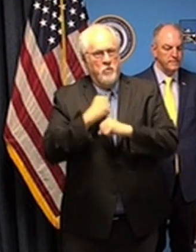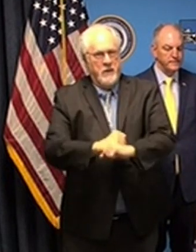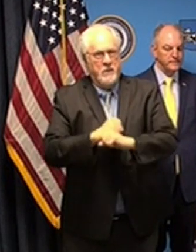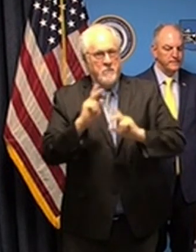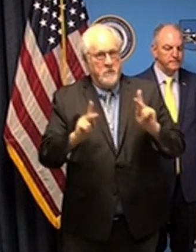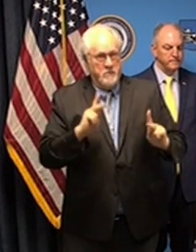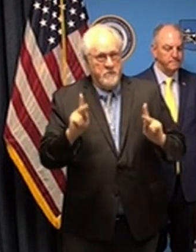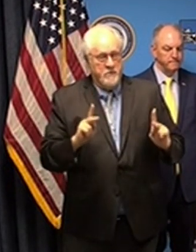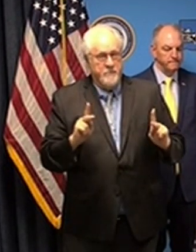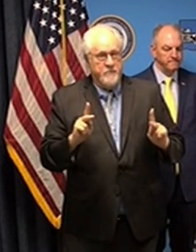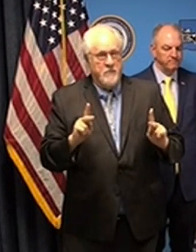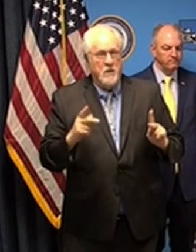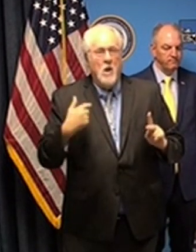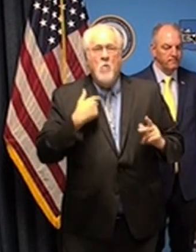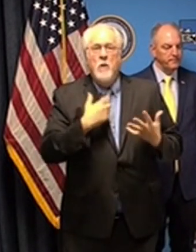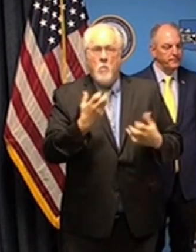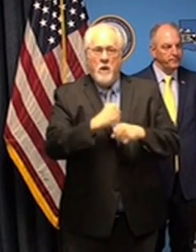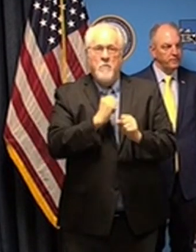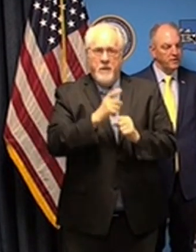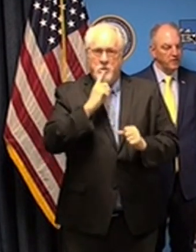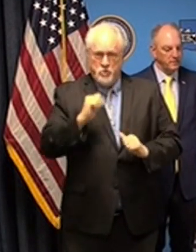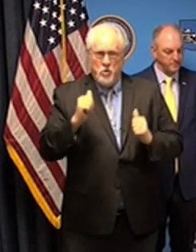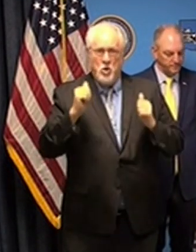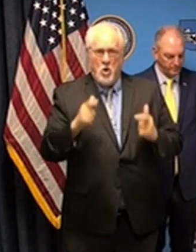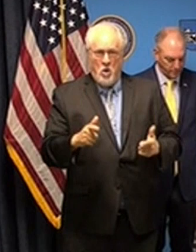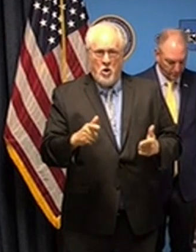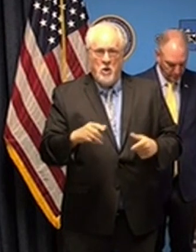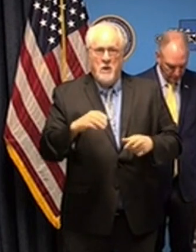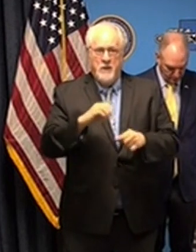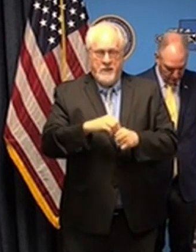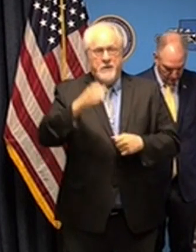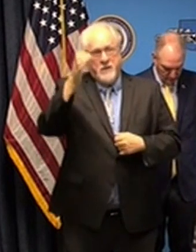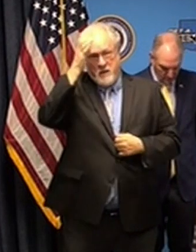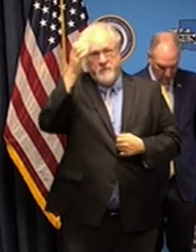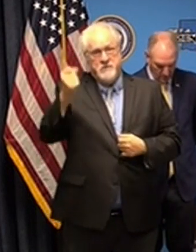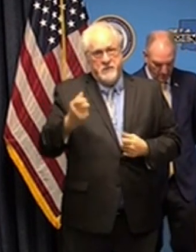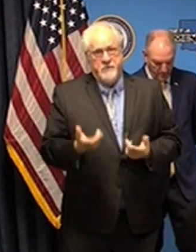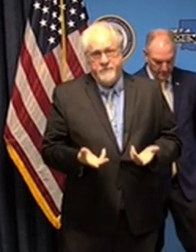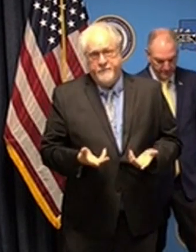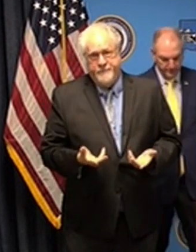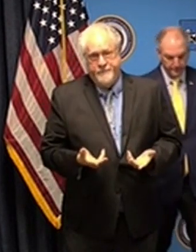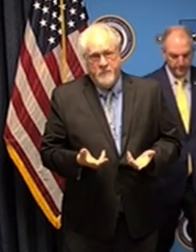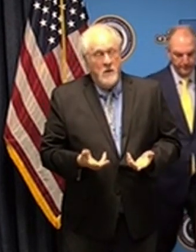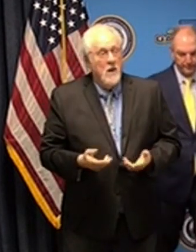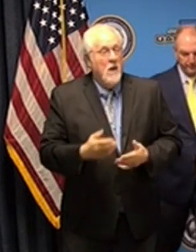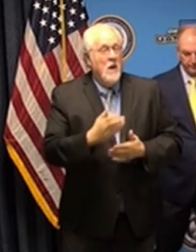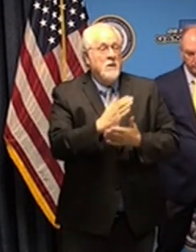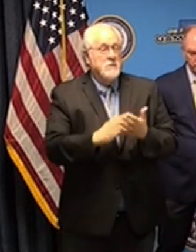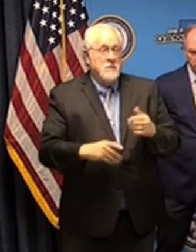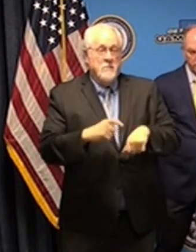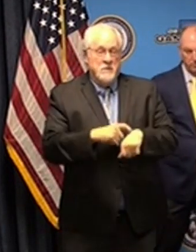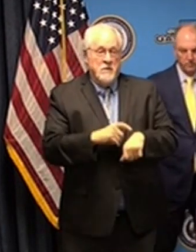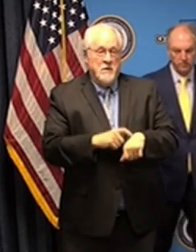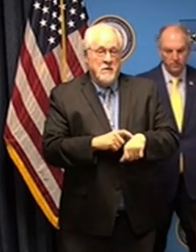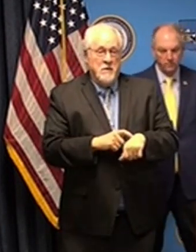public. And we want to make sure that all of this is rooted in common sense. In some